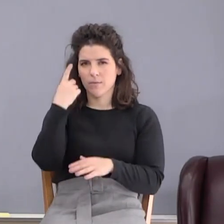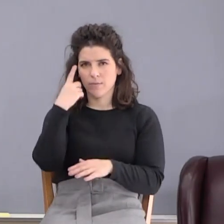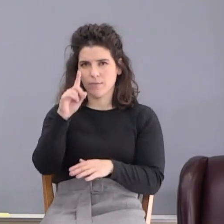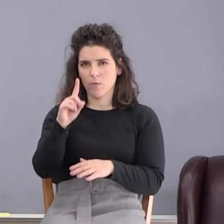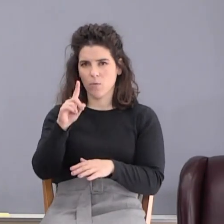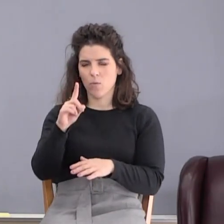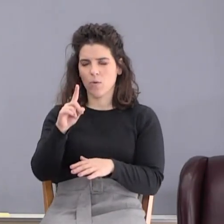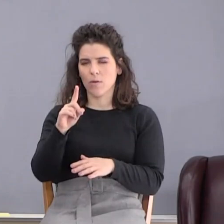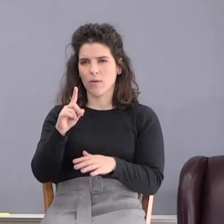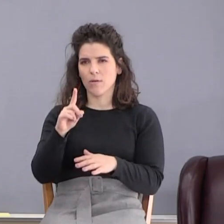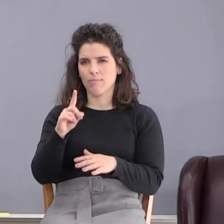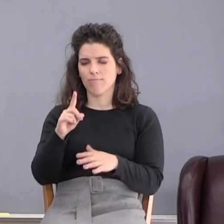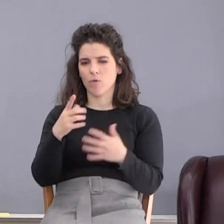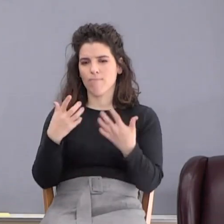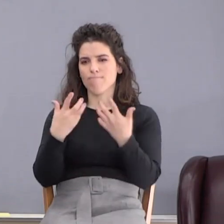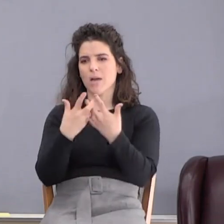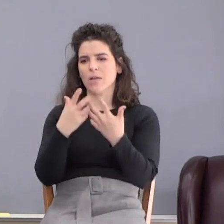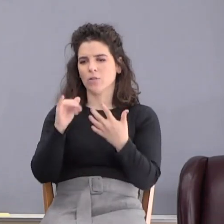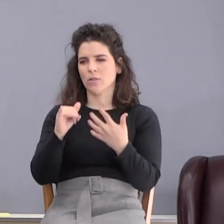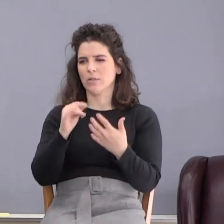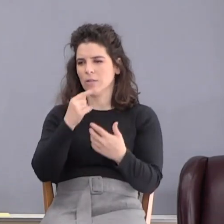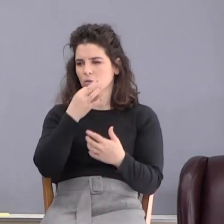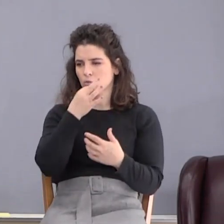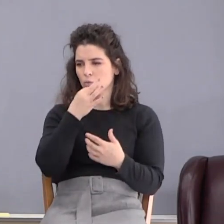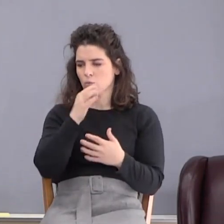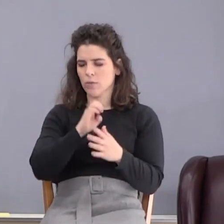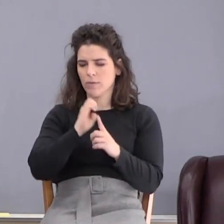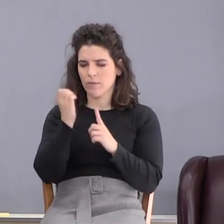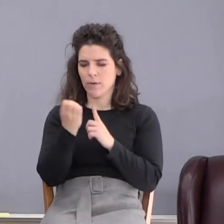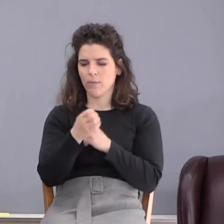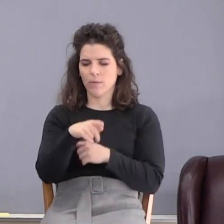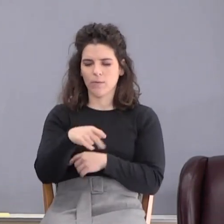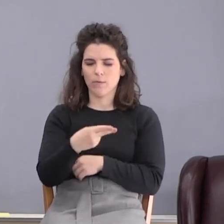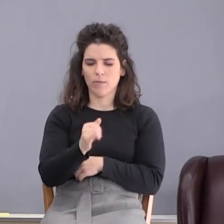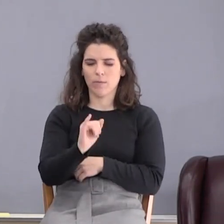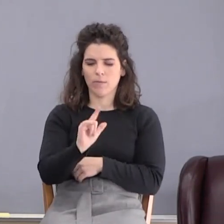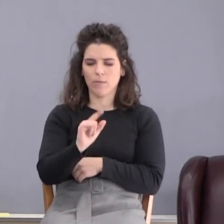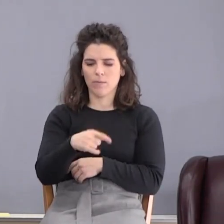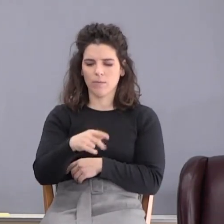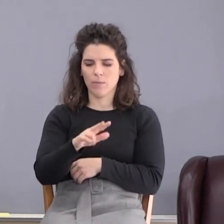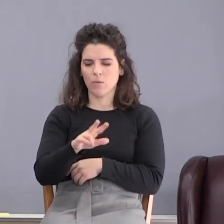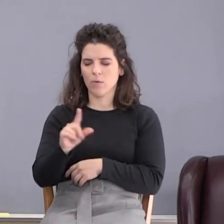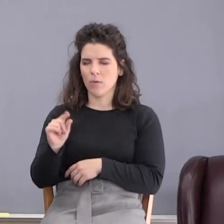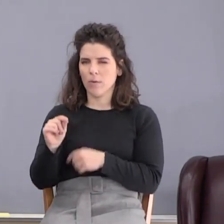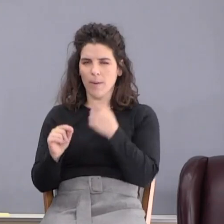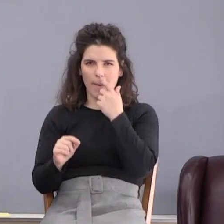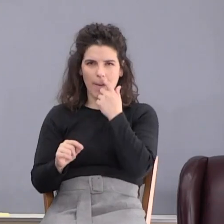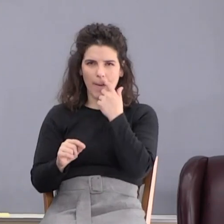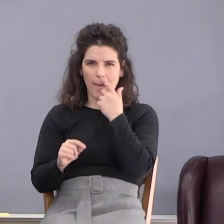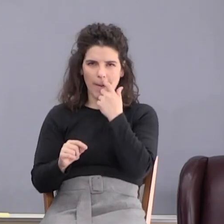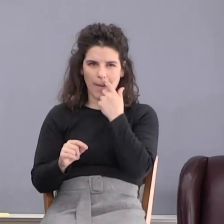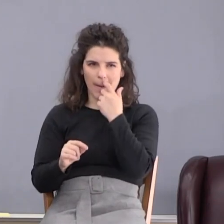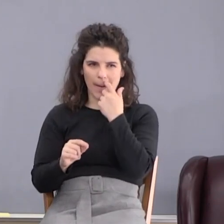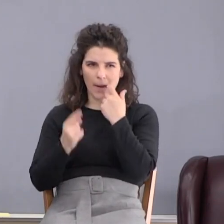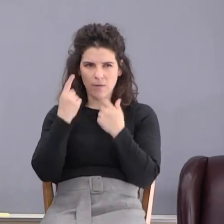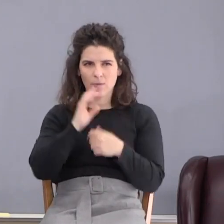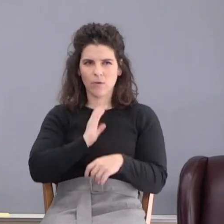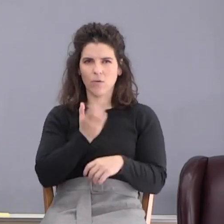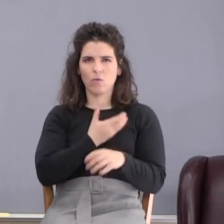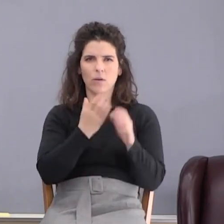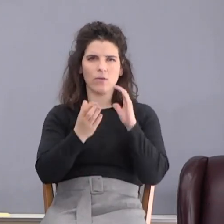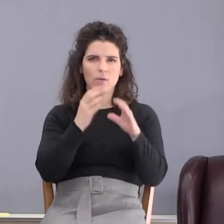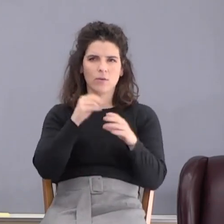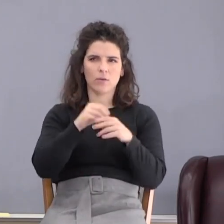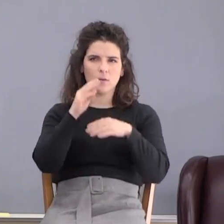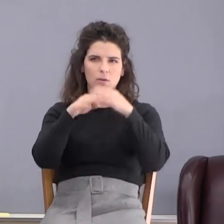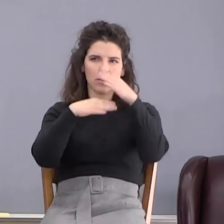coming environment. Philippians chapter 3, verse 20, for our conversation is in heaven, from whence